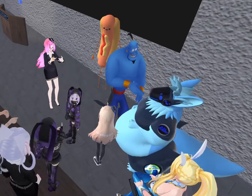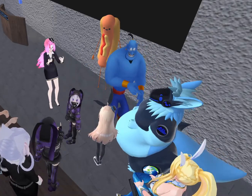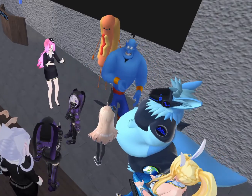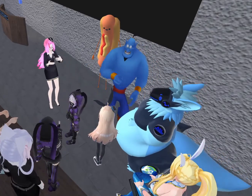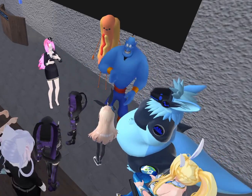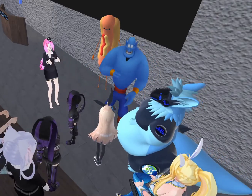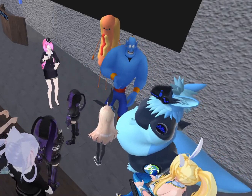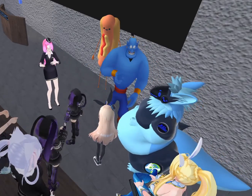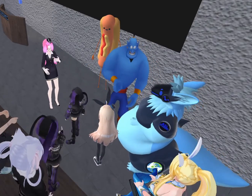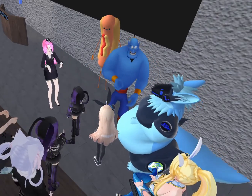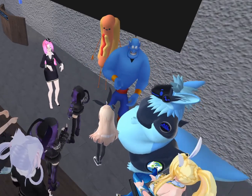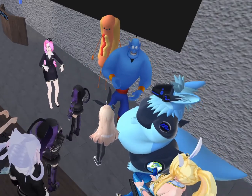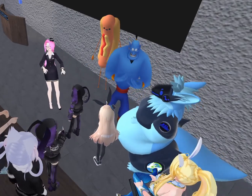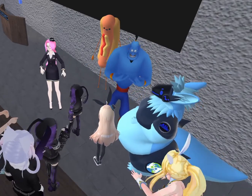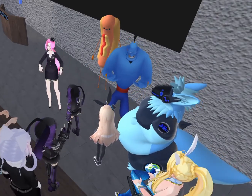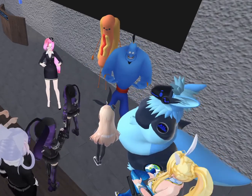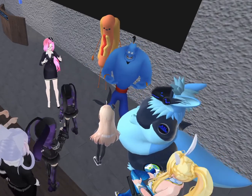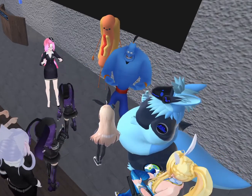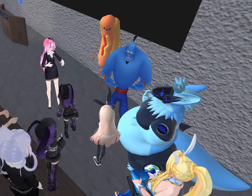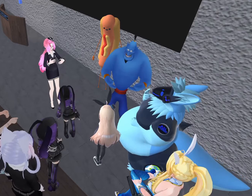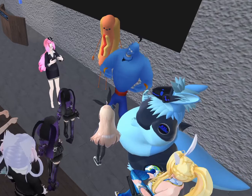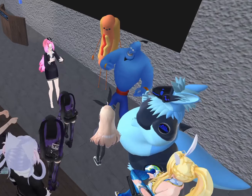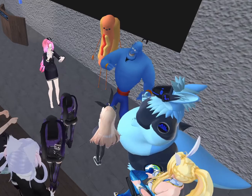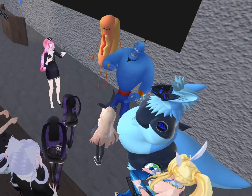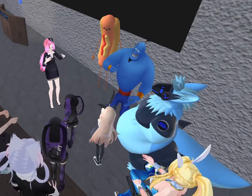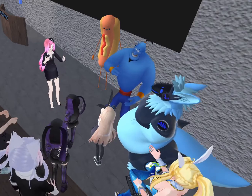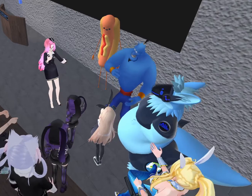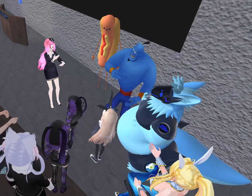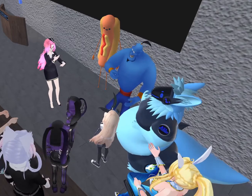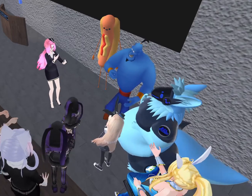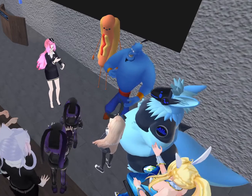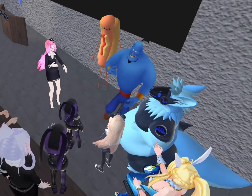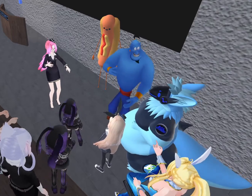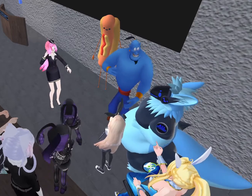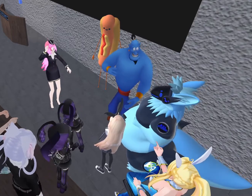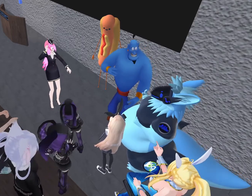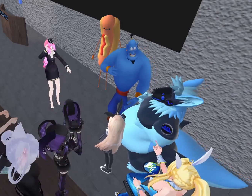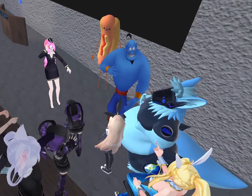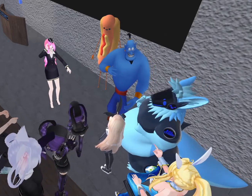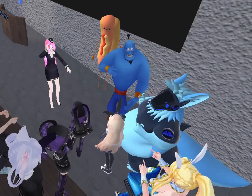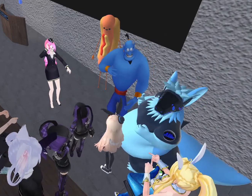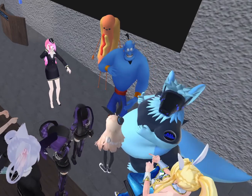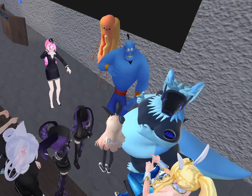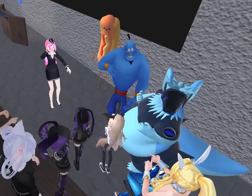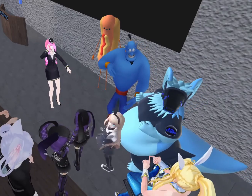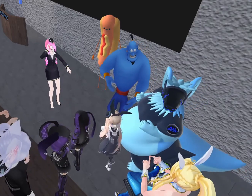don't every like 2 hours later still signing about how the fish was ran over. Okay, if that's the case, we need our